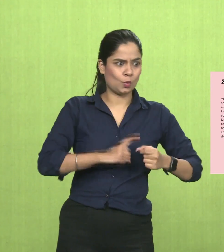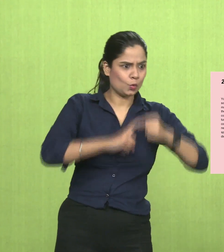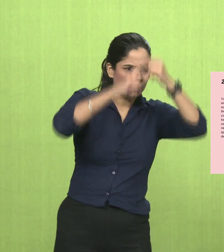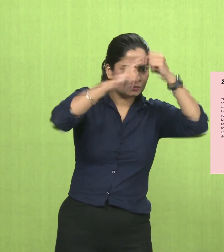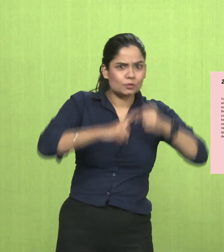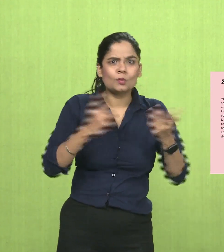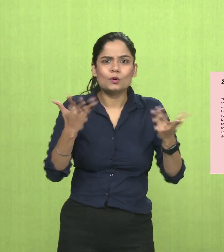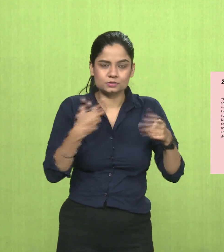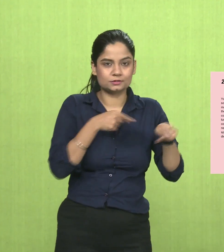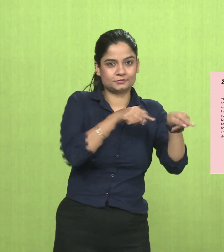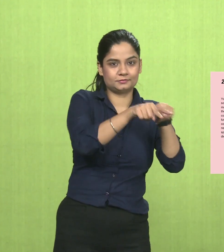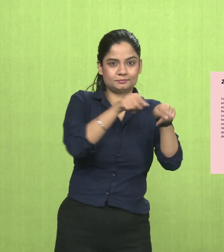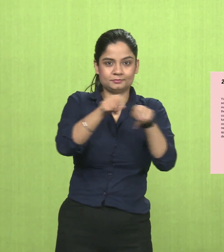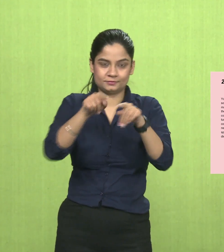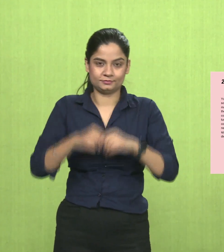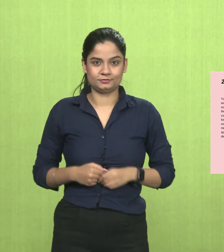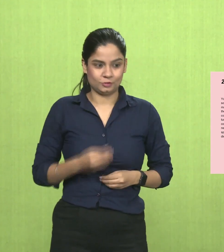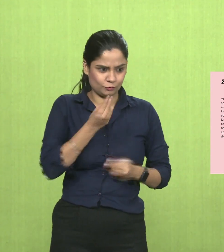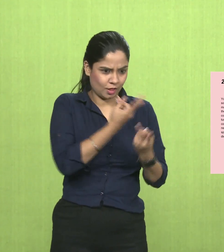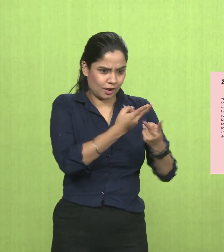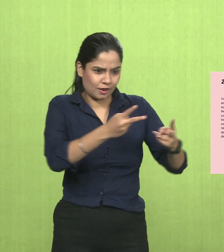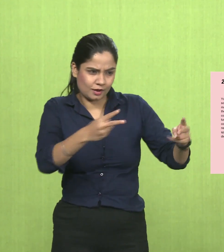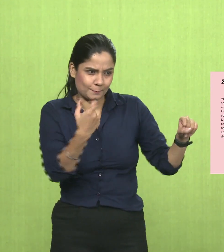Second part, qualitative modification of food.